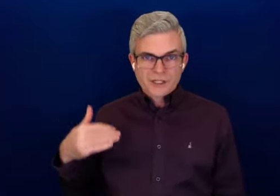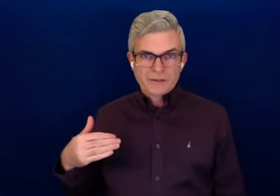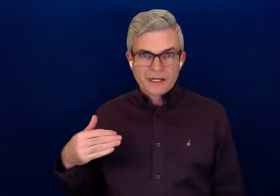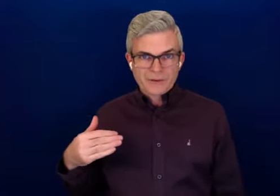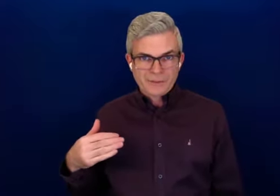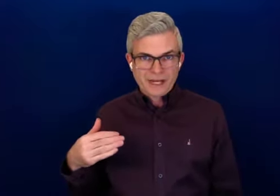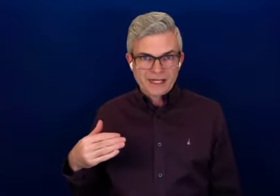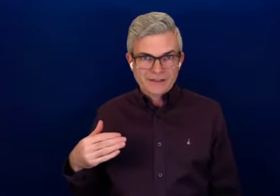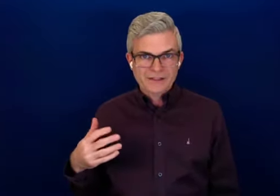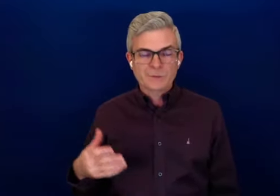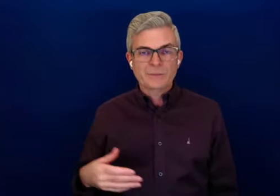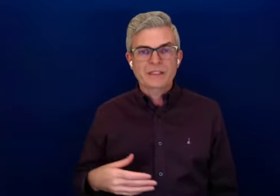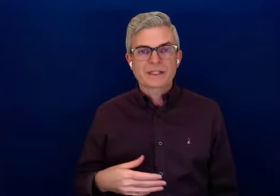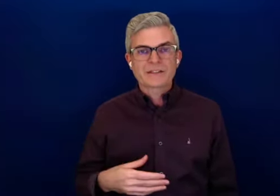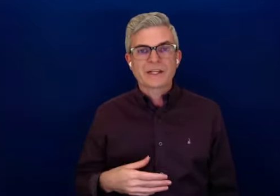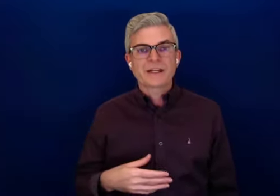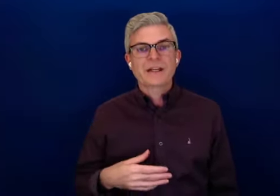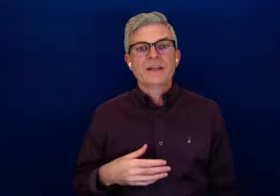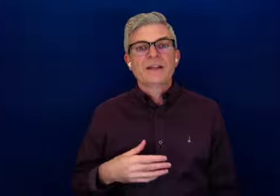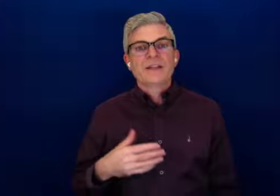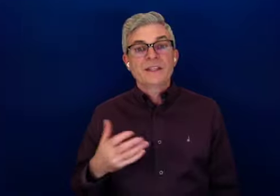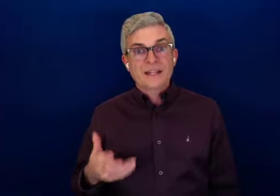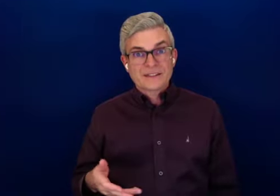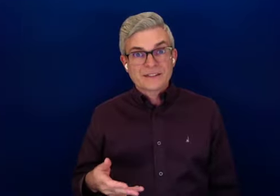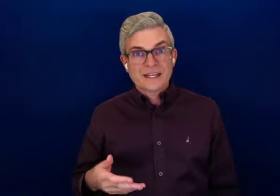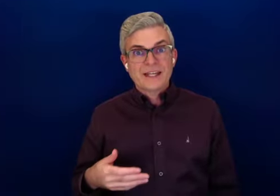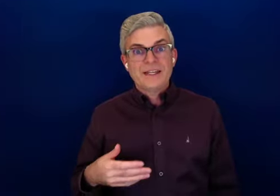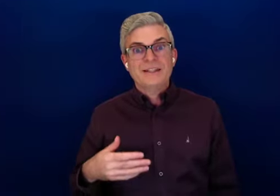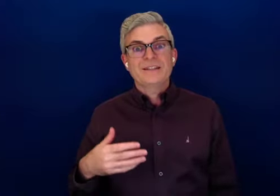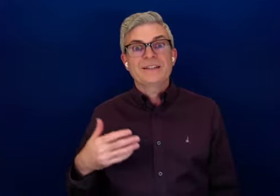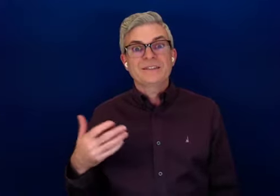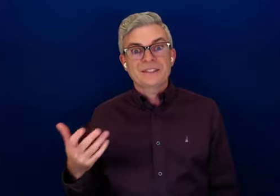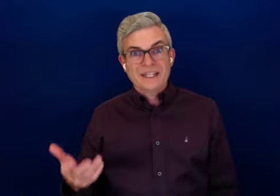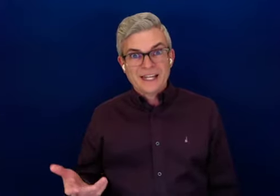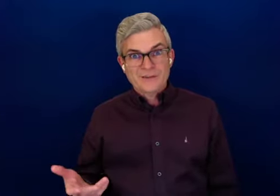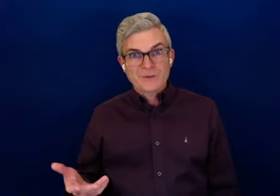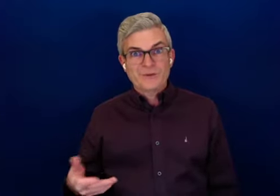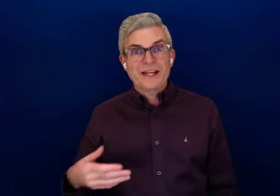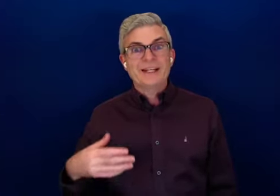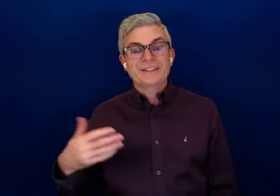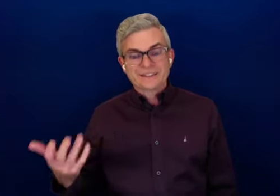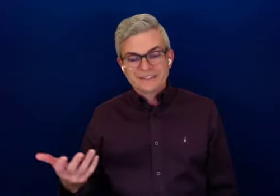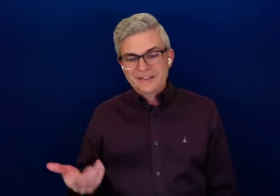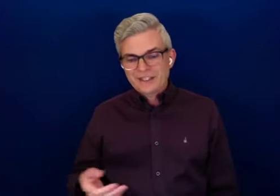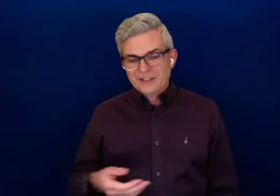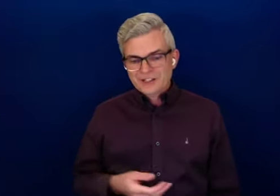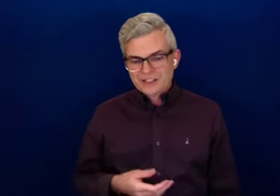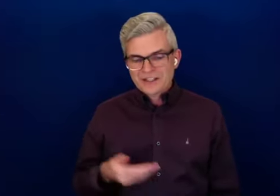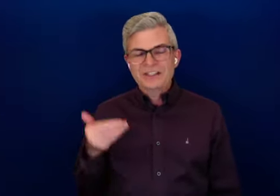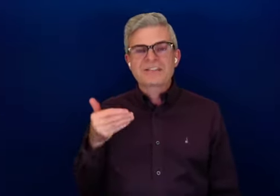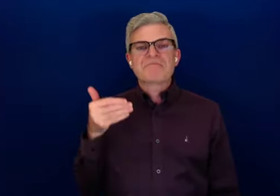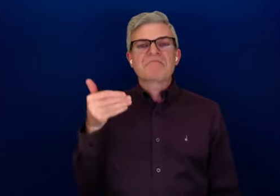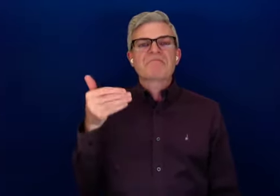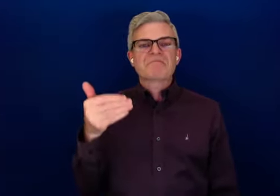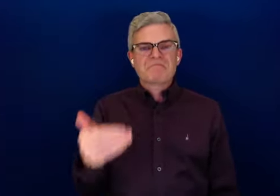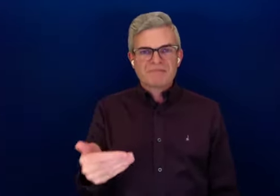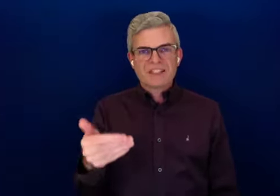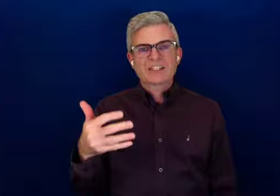talking about the past, it would be like saying the next day, the day after that, and then she signs. This